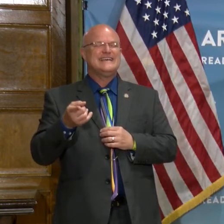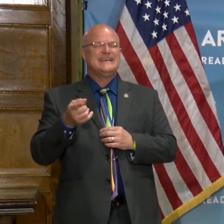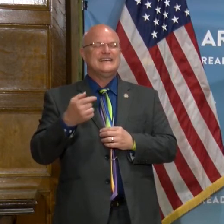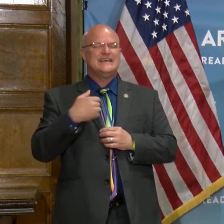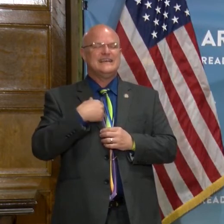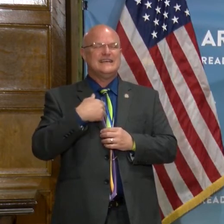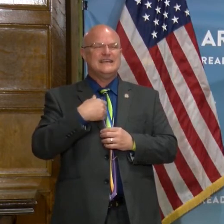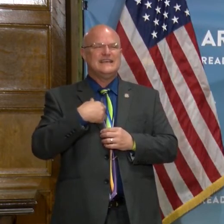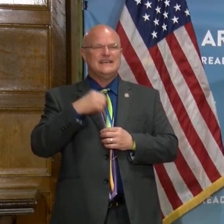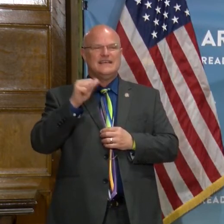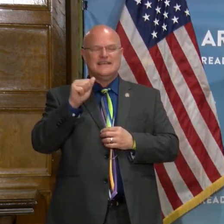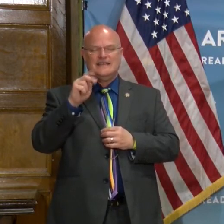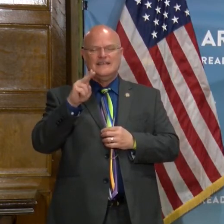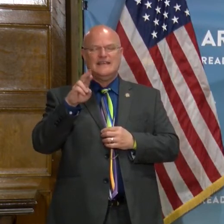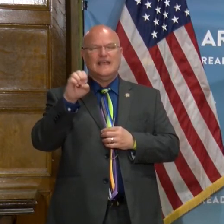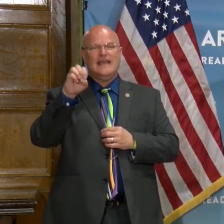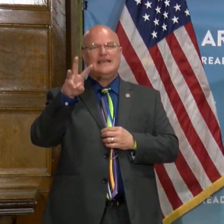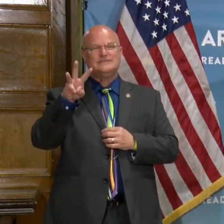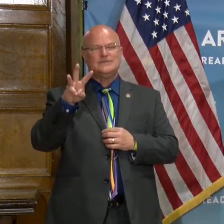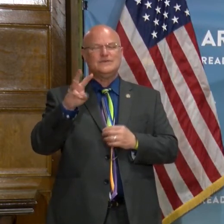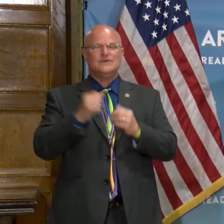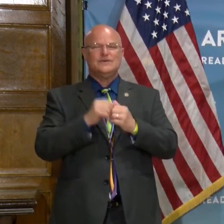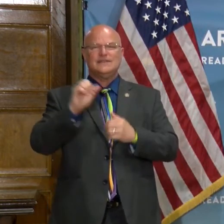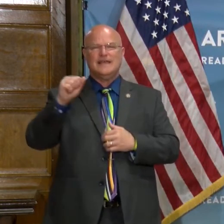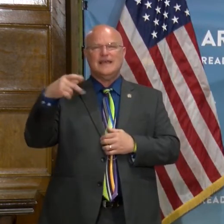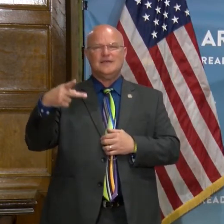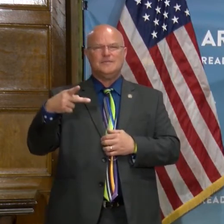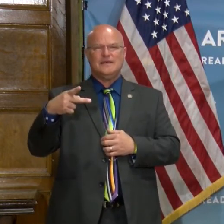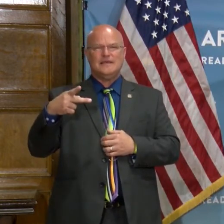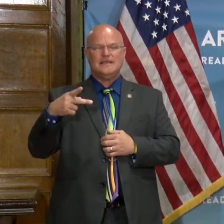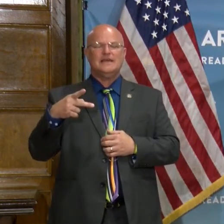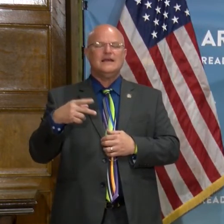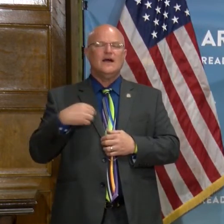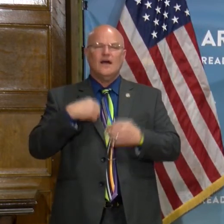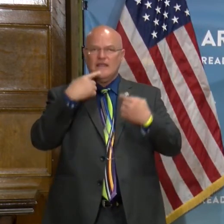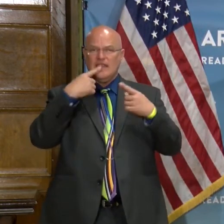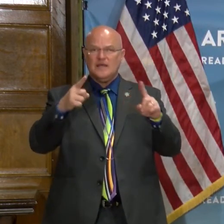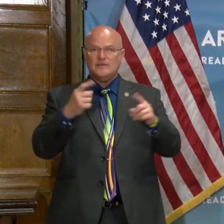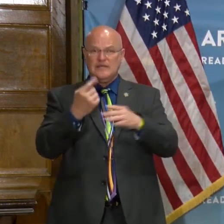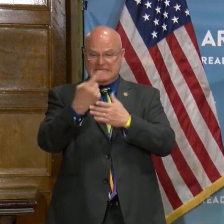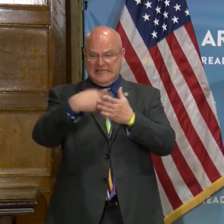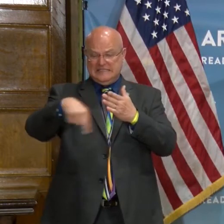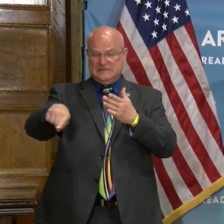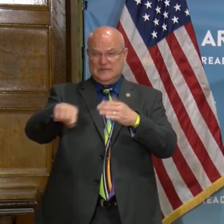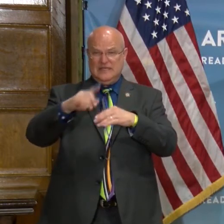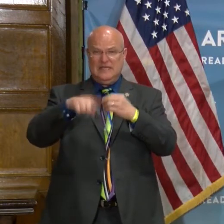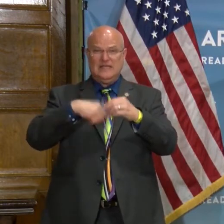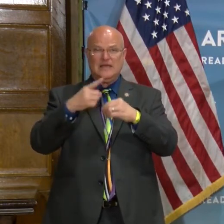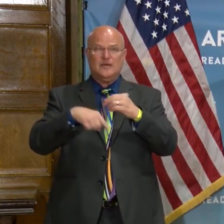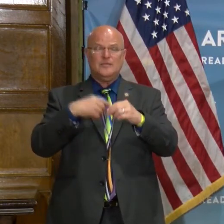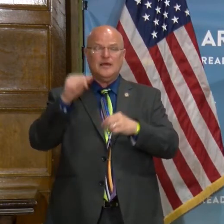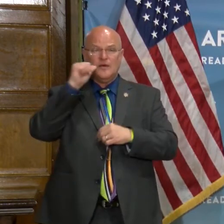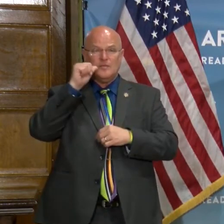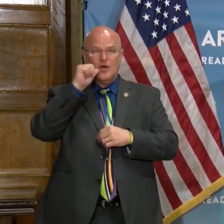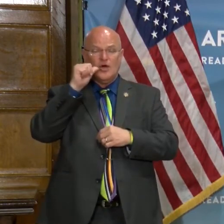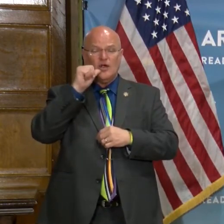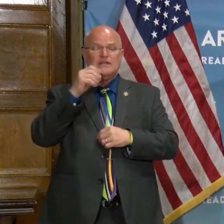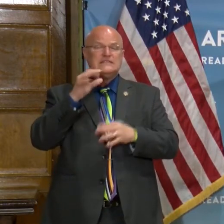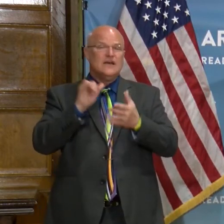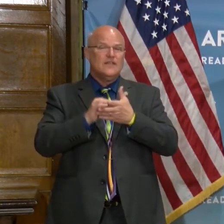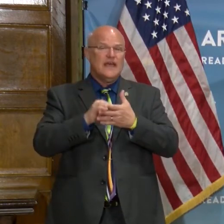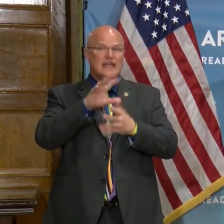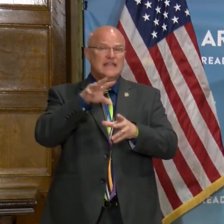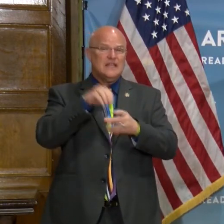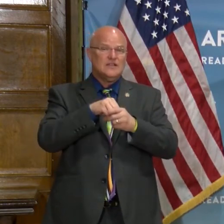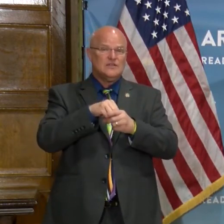Governor, this is Andrew with AT. I want to clarify on the announcements you're making next week on bars. Is that going